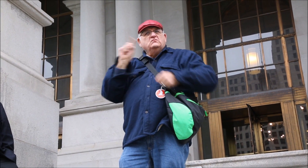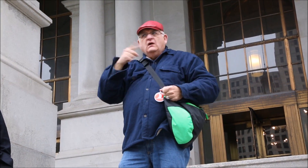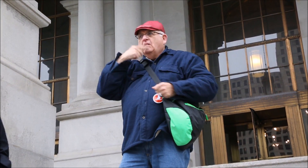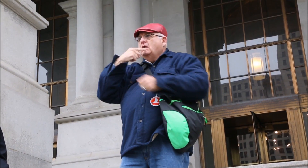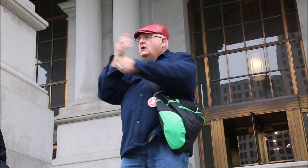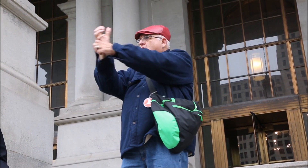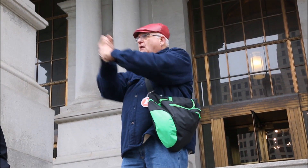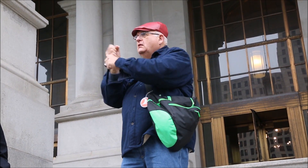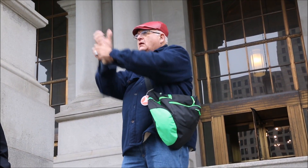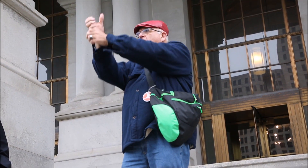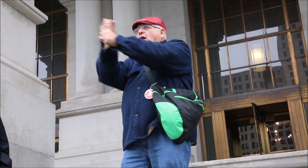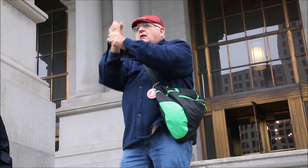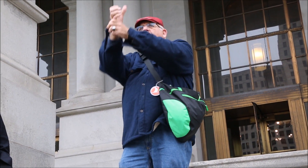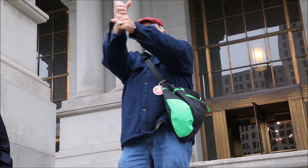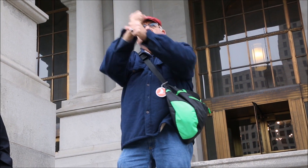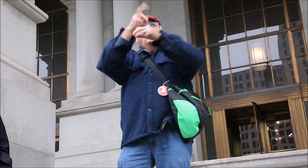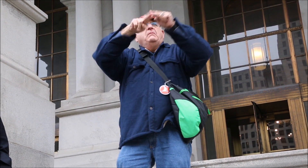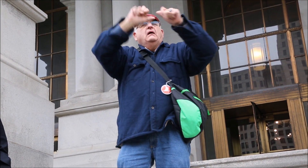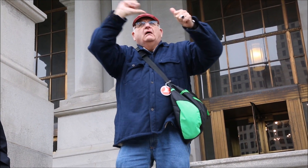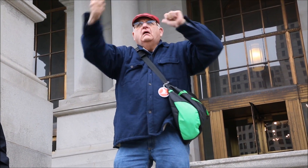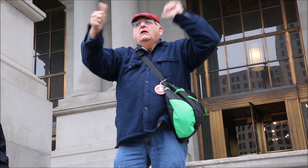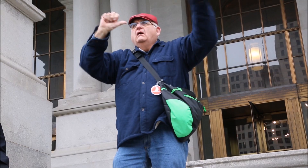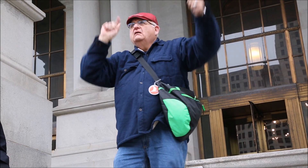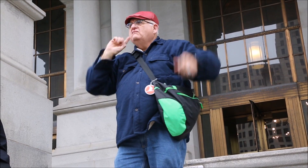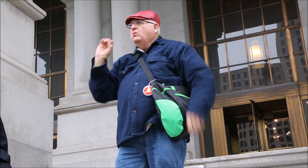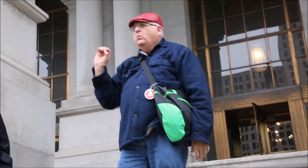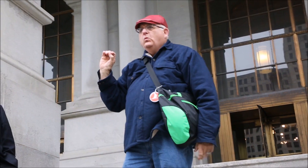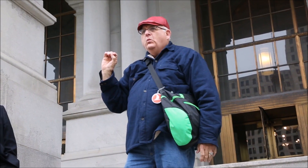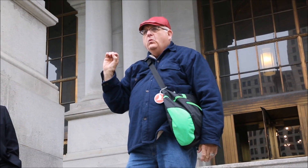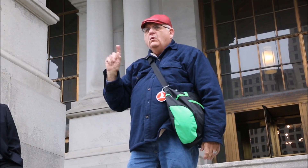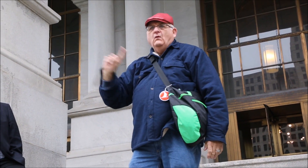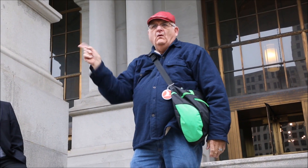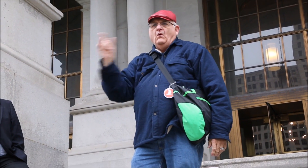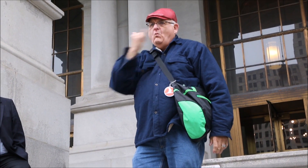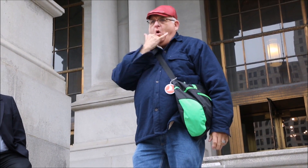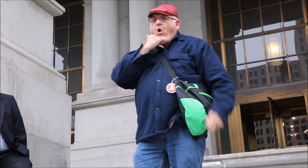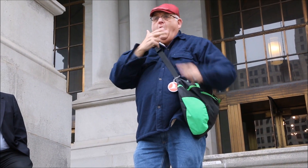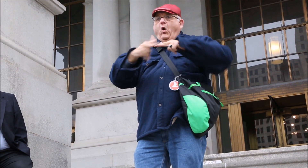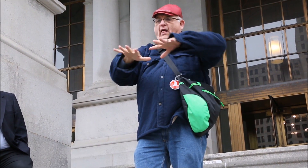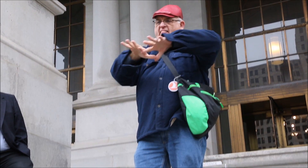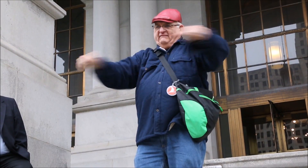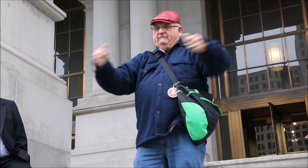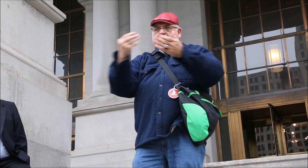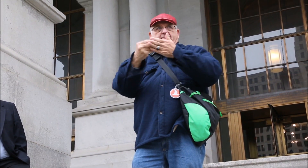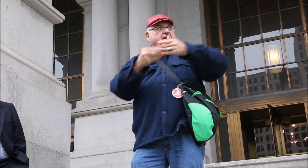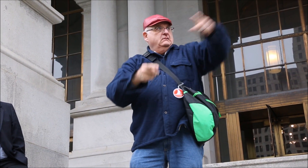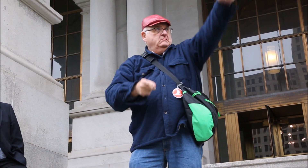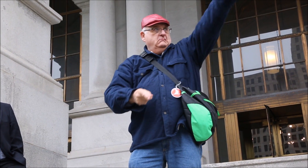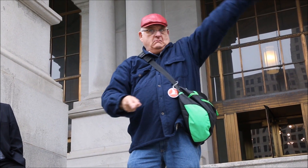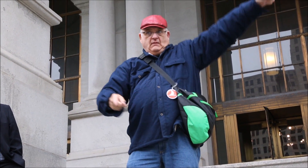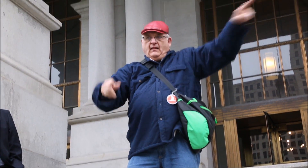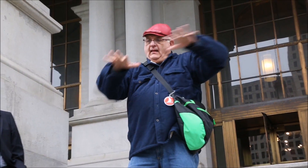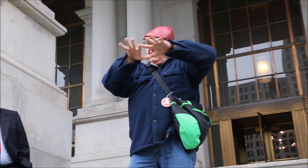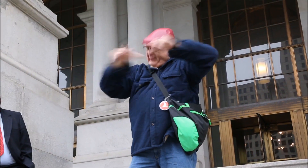but they kept adding things on and taking things out of my paycheck. And I said, what is this? I got one check. How did they get two